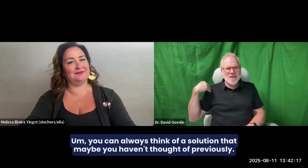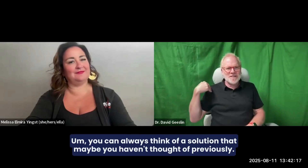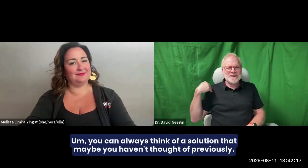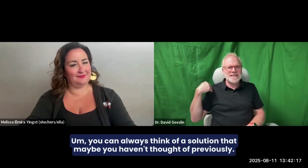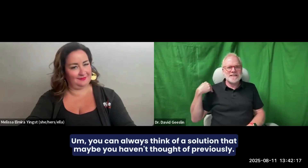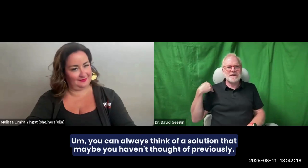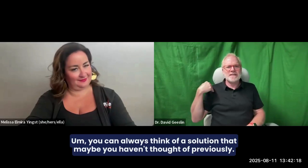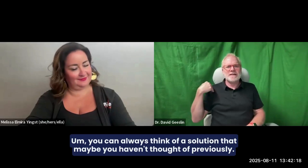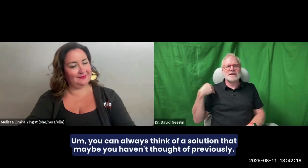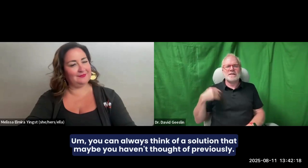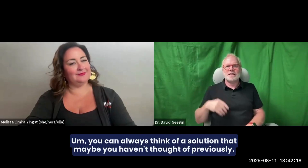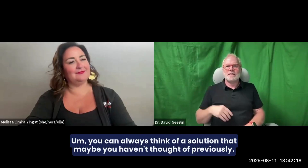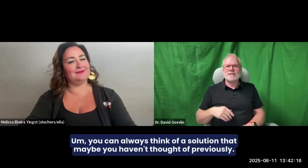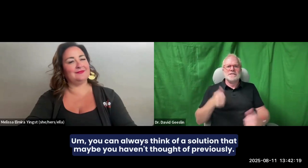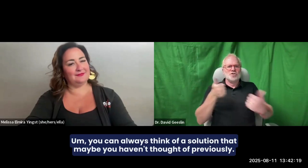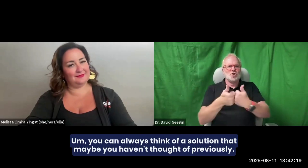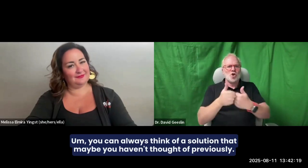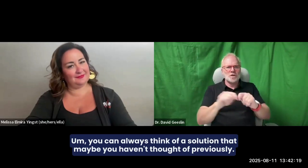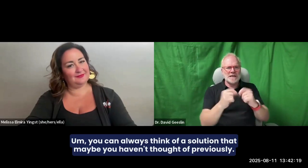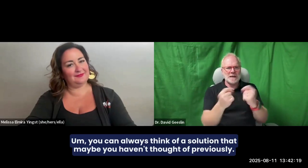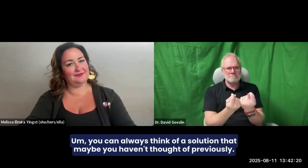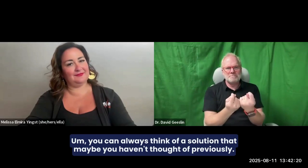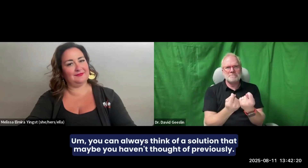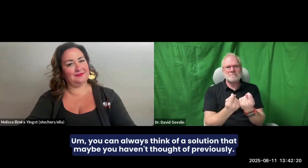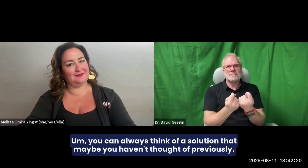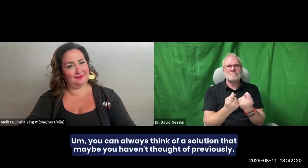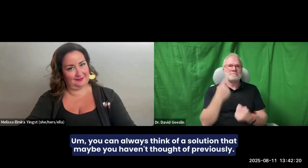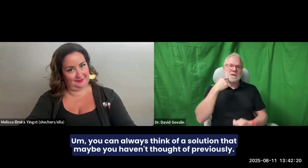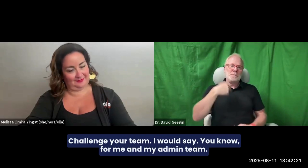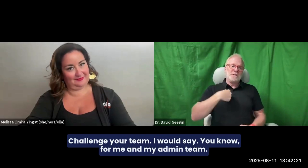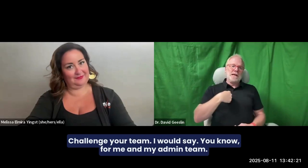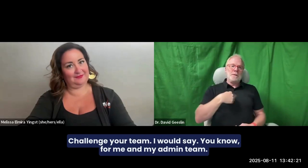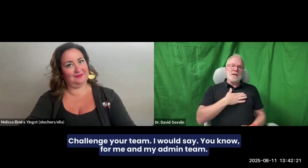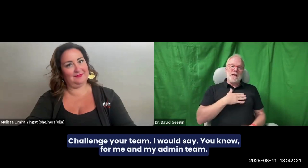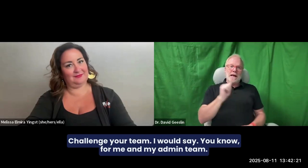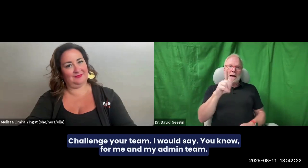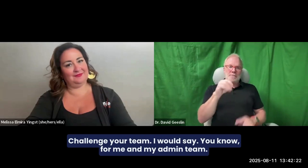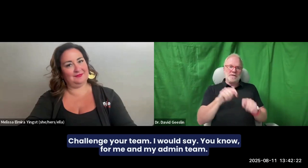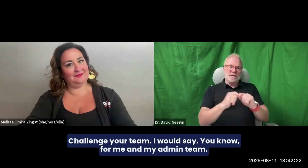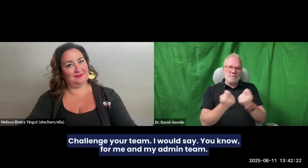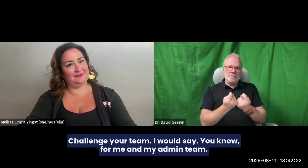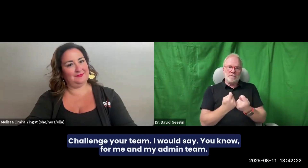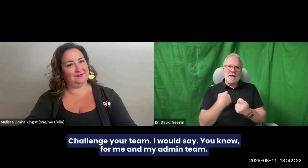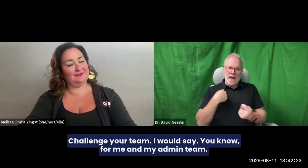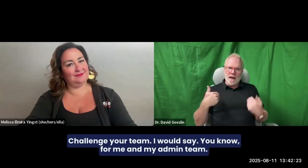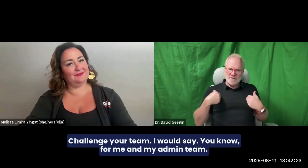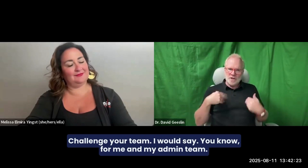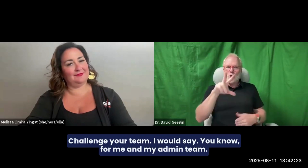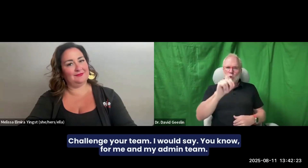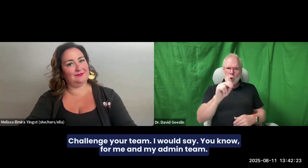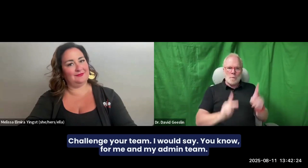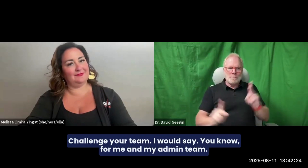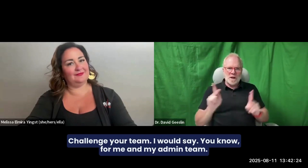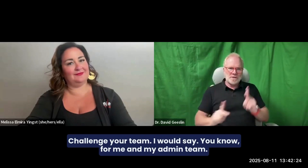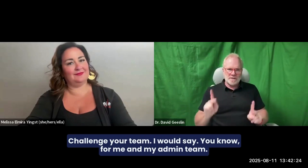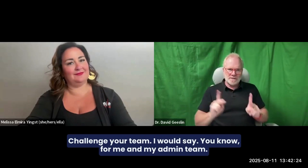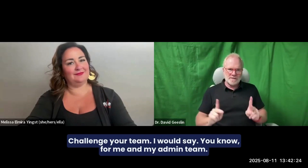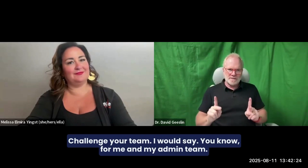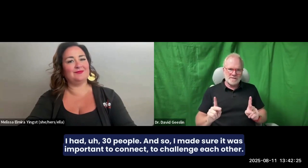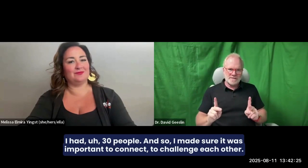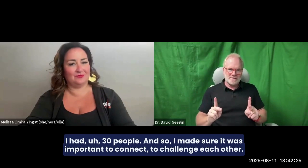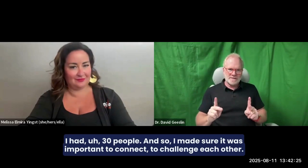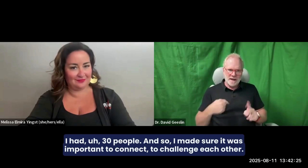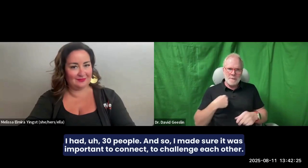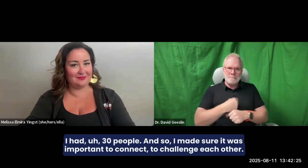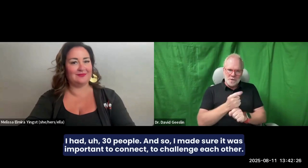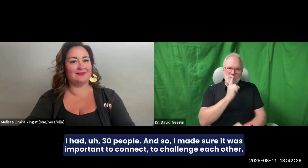think of a solution that maybe you haven't thought of previously. Challenge your team. I would say, for me and my admin